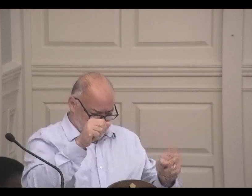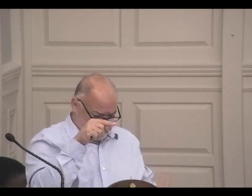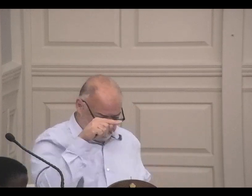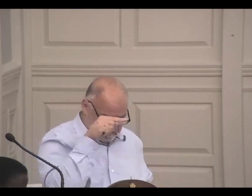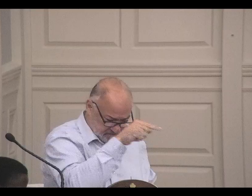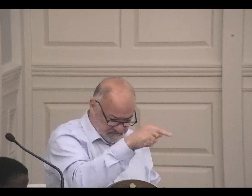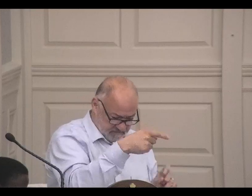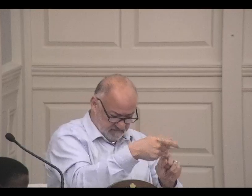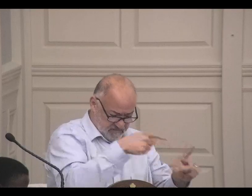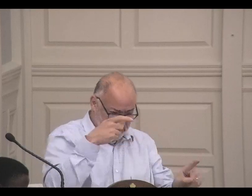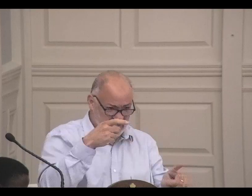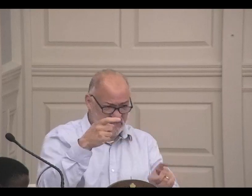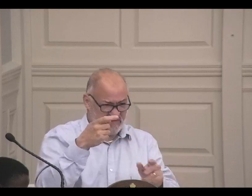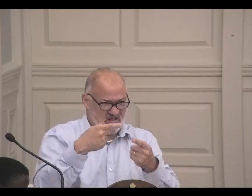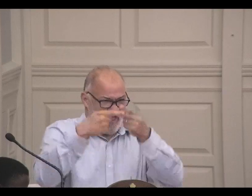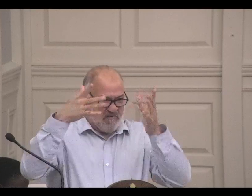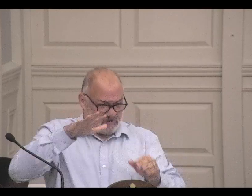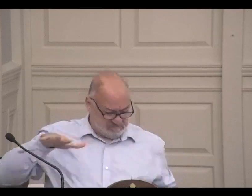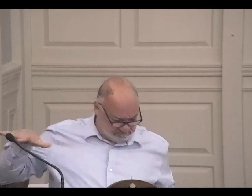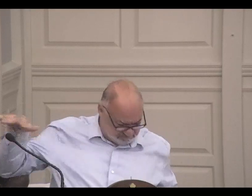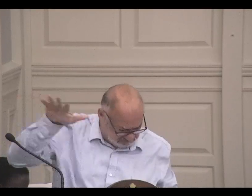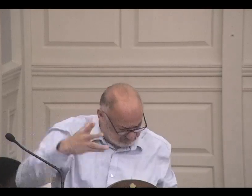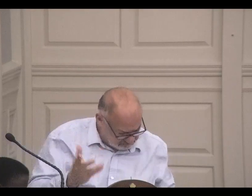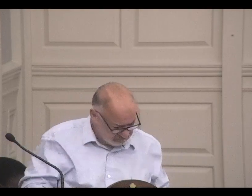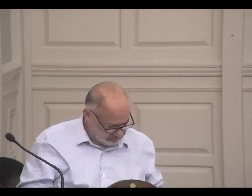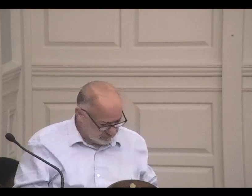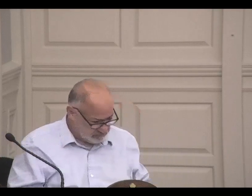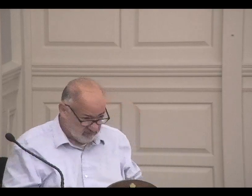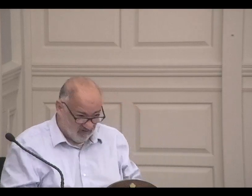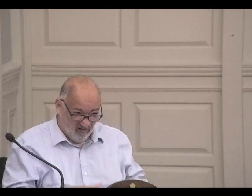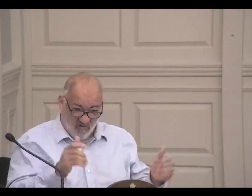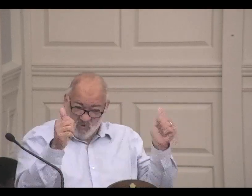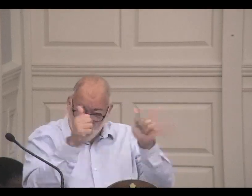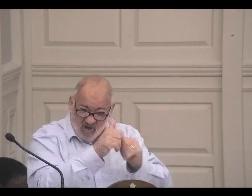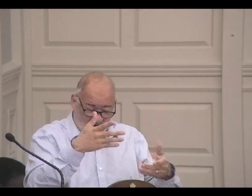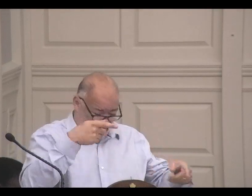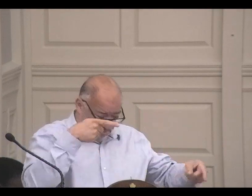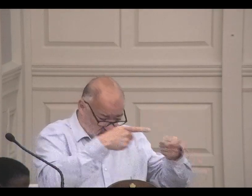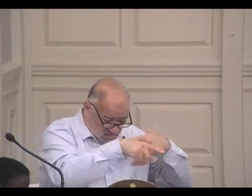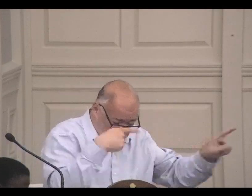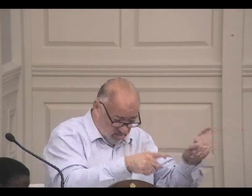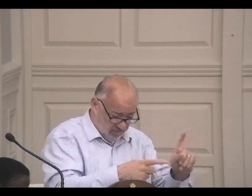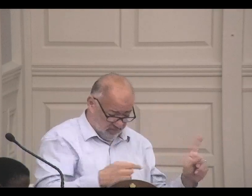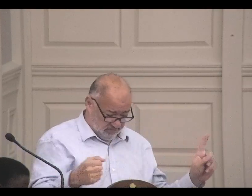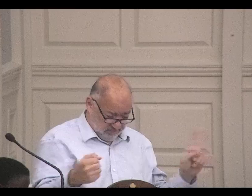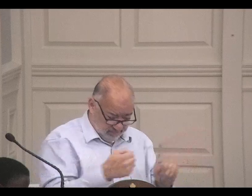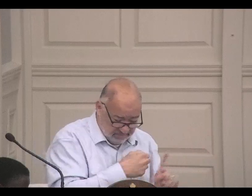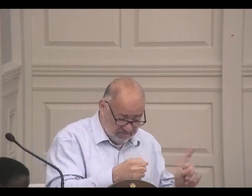him and deliver him from the hand of his foes with